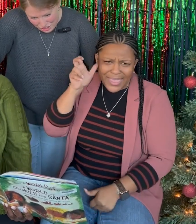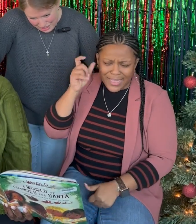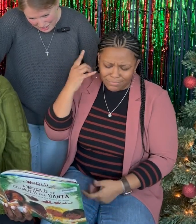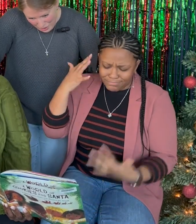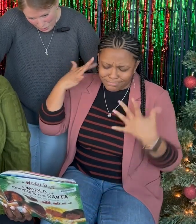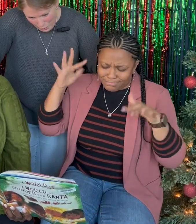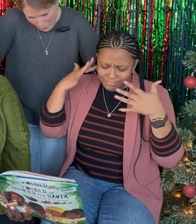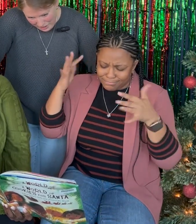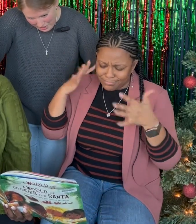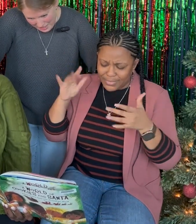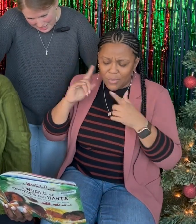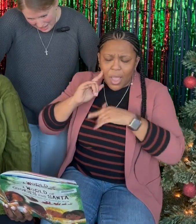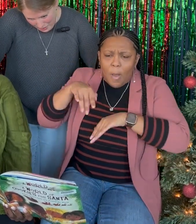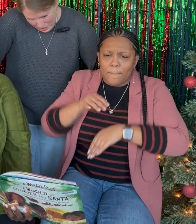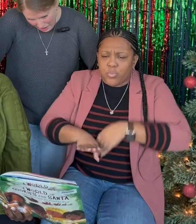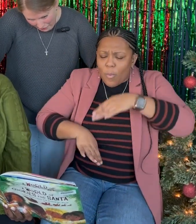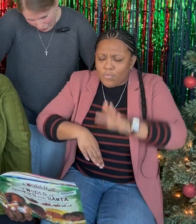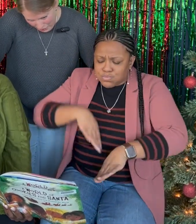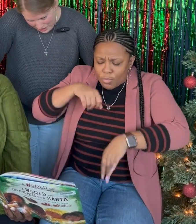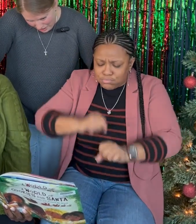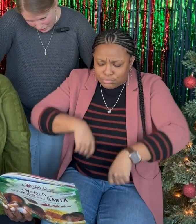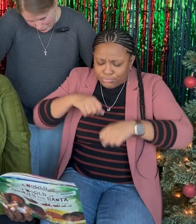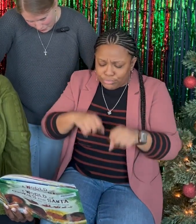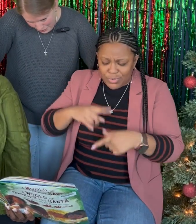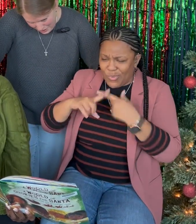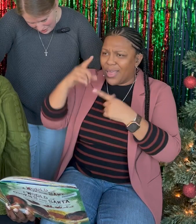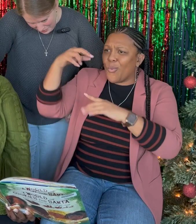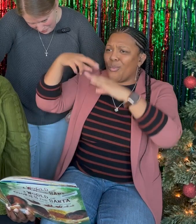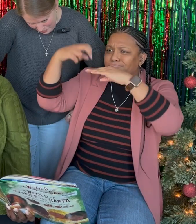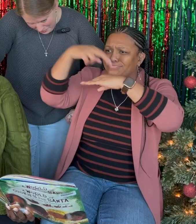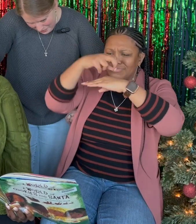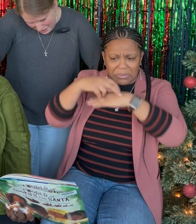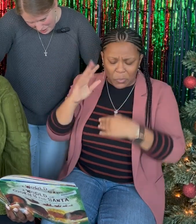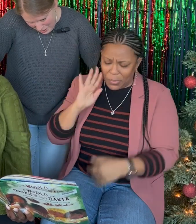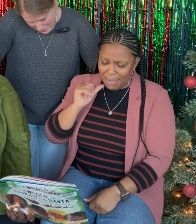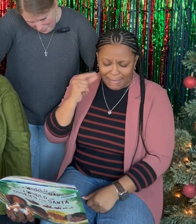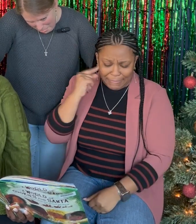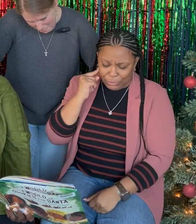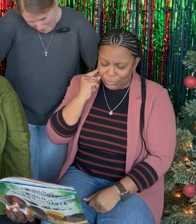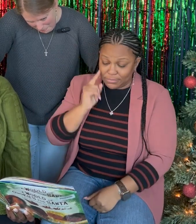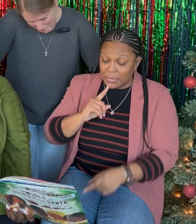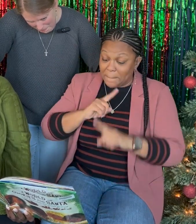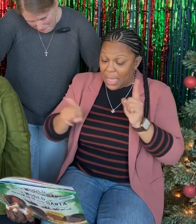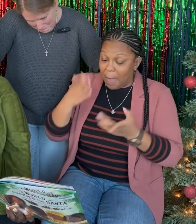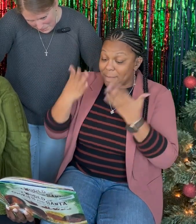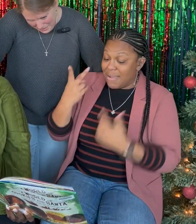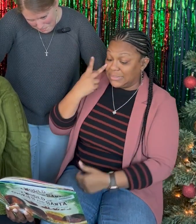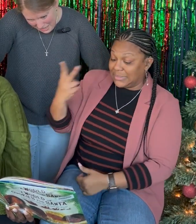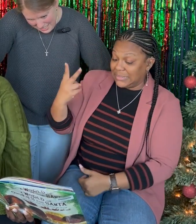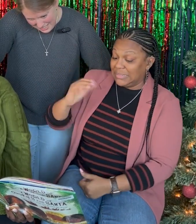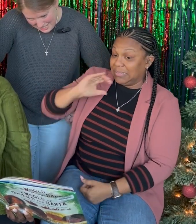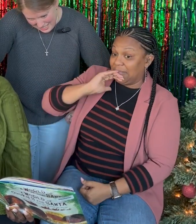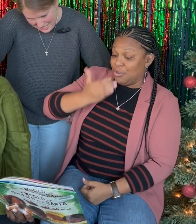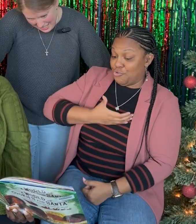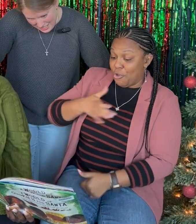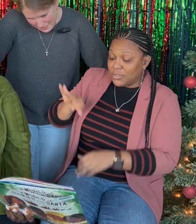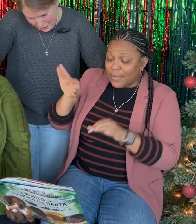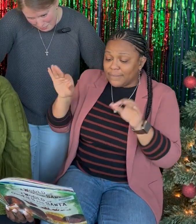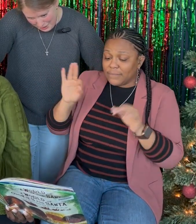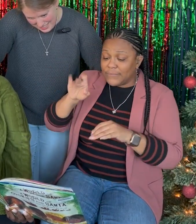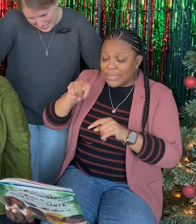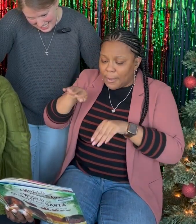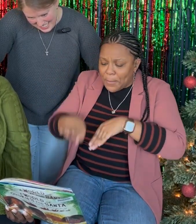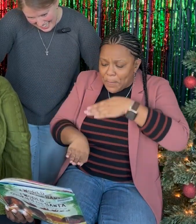Hawaiian children won't hear the sound of hoofs on the roofs. but they might see